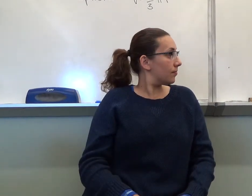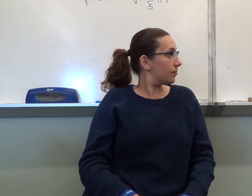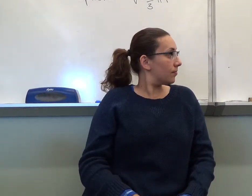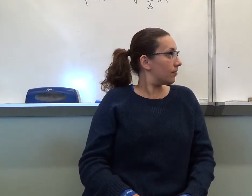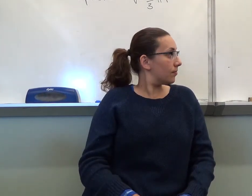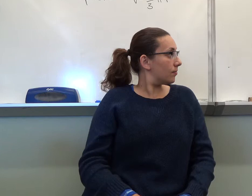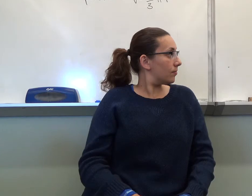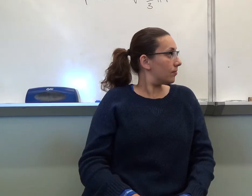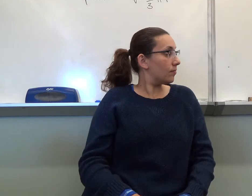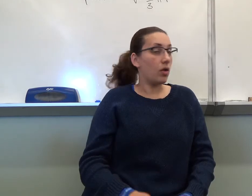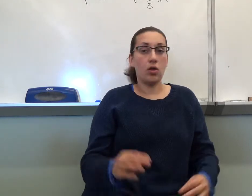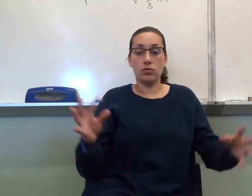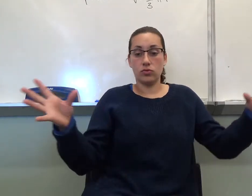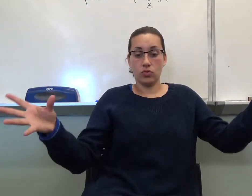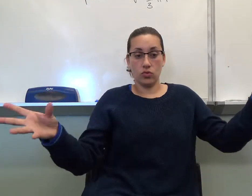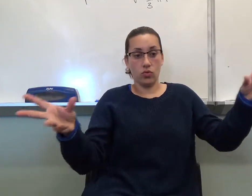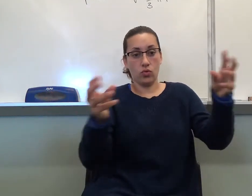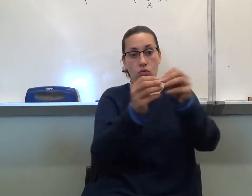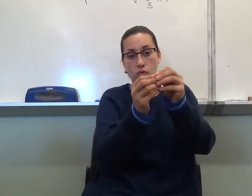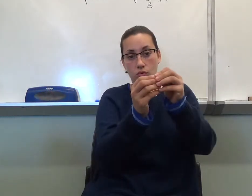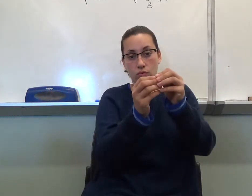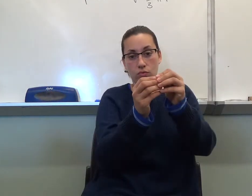And the total thing comes out to be